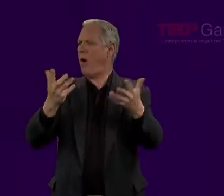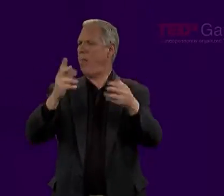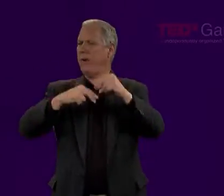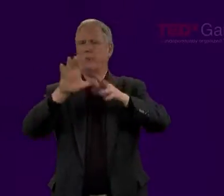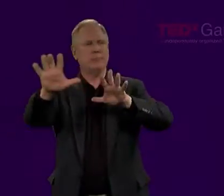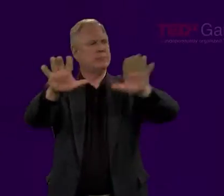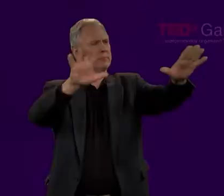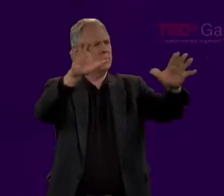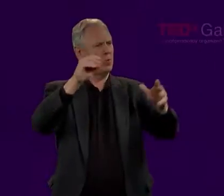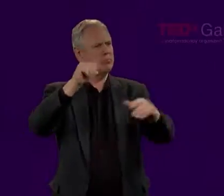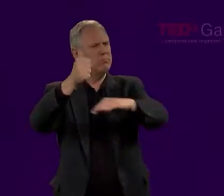It helps with identity.